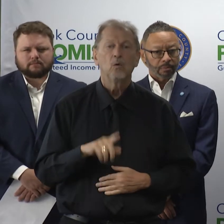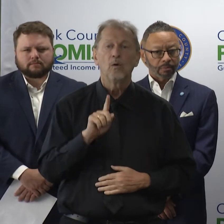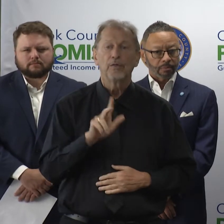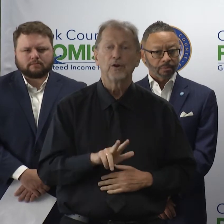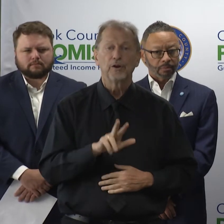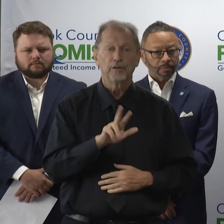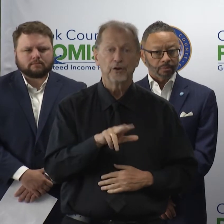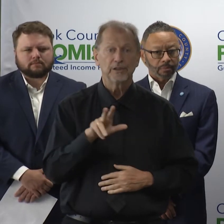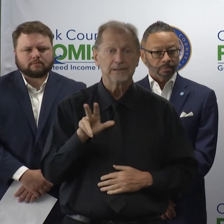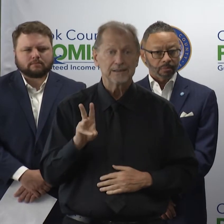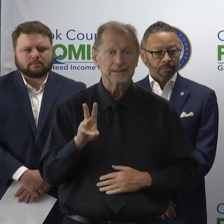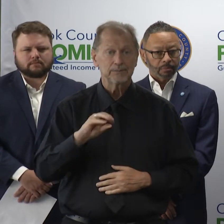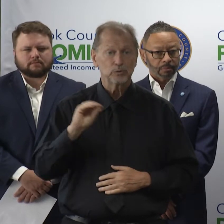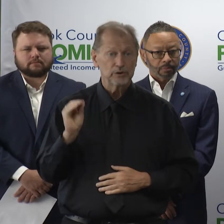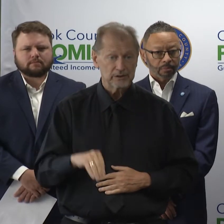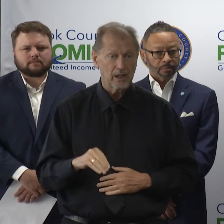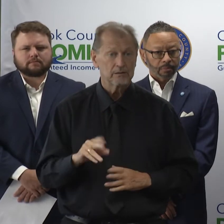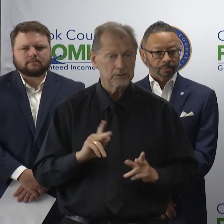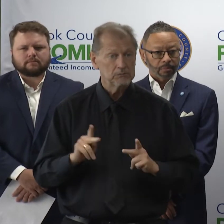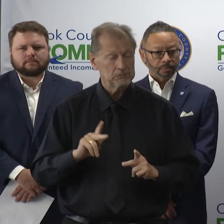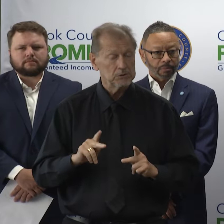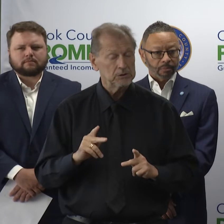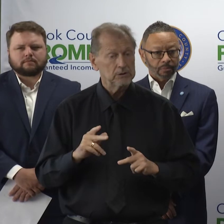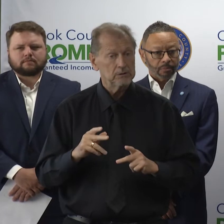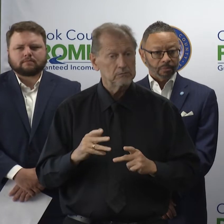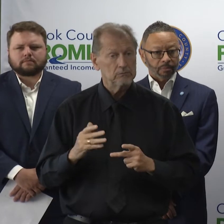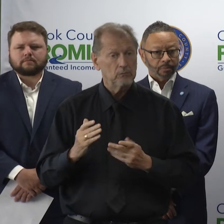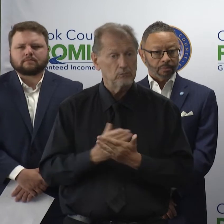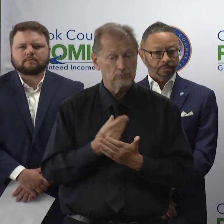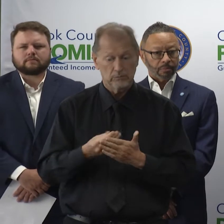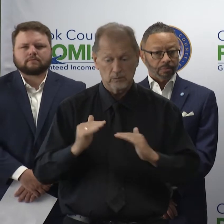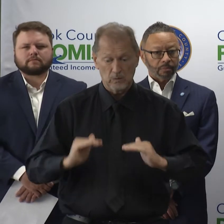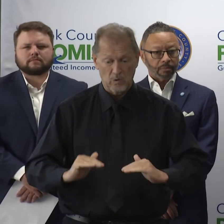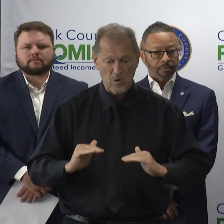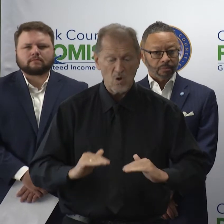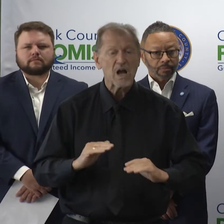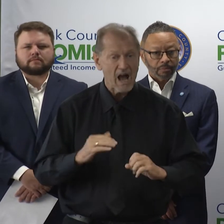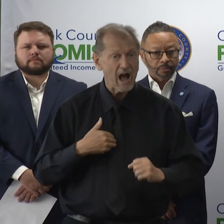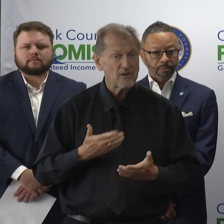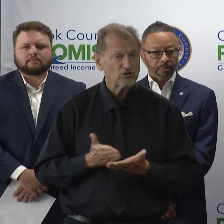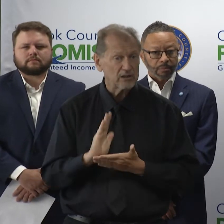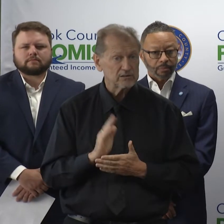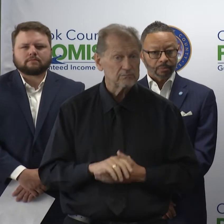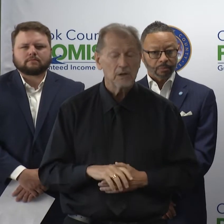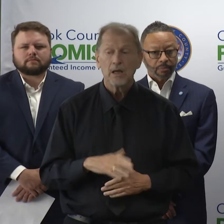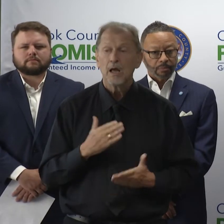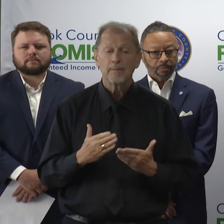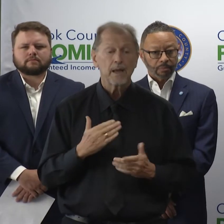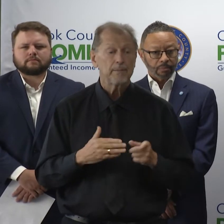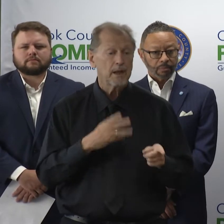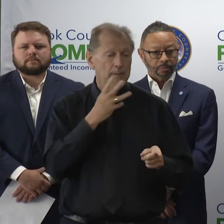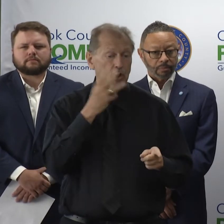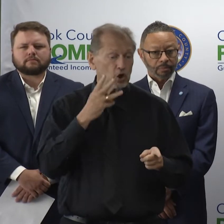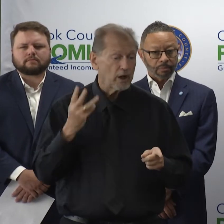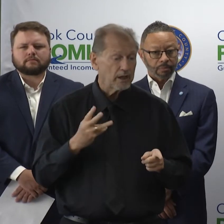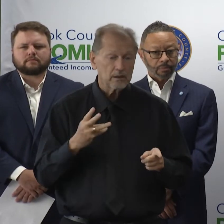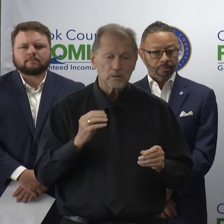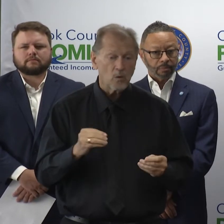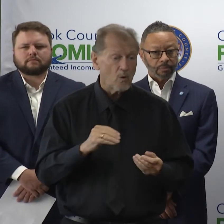residents are eligible for this pilot. The undocumented immigrant trying to make his home and life in our